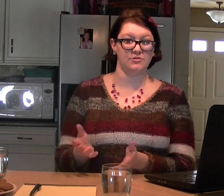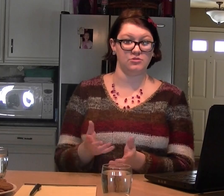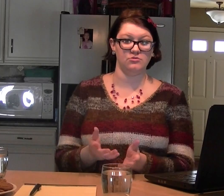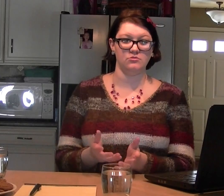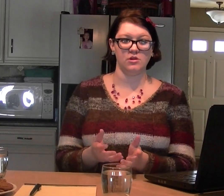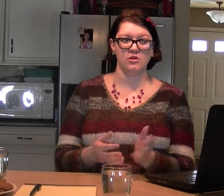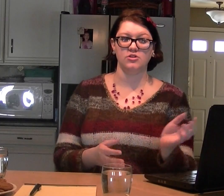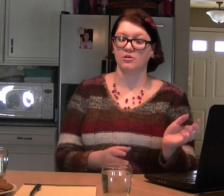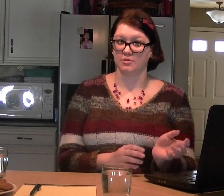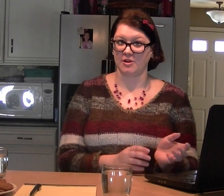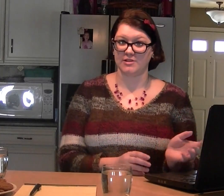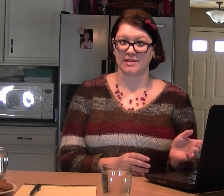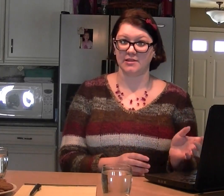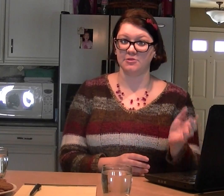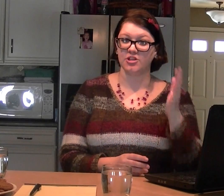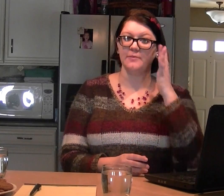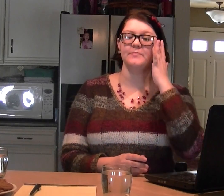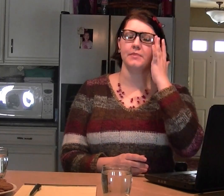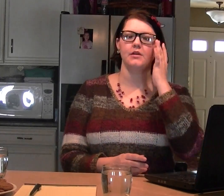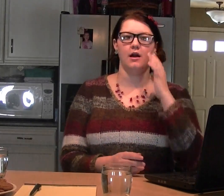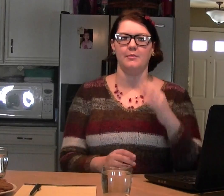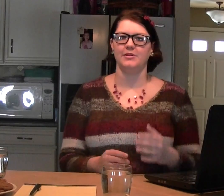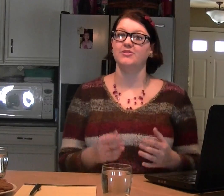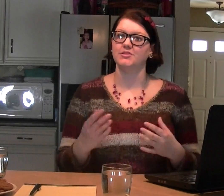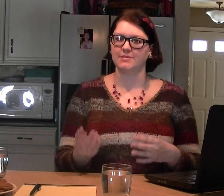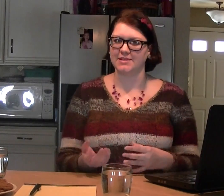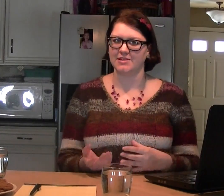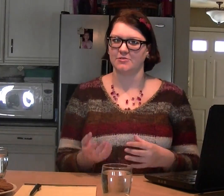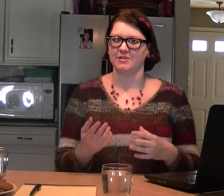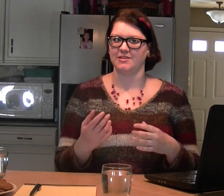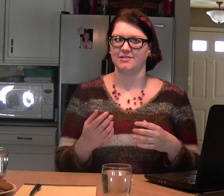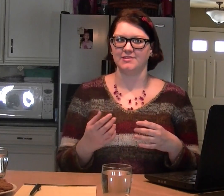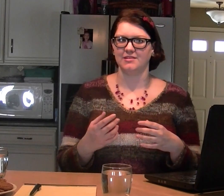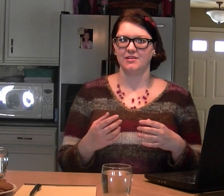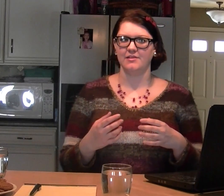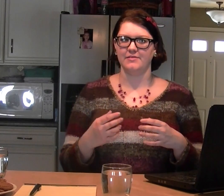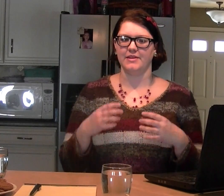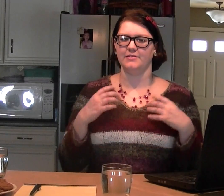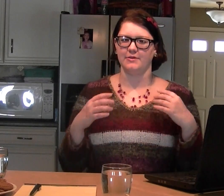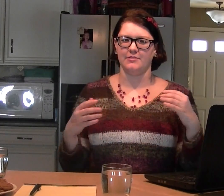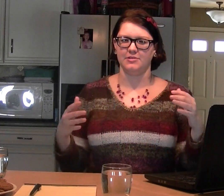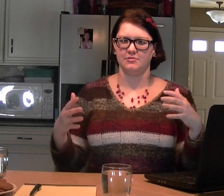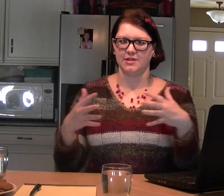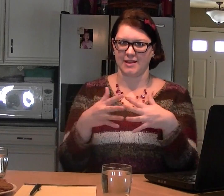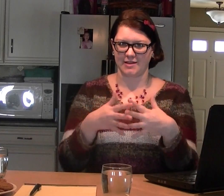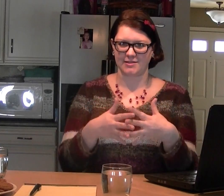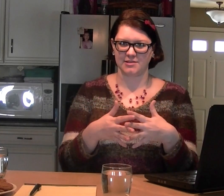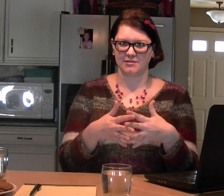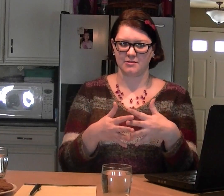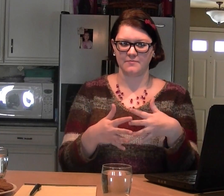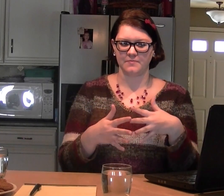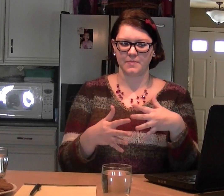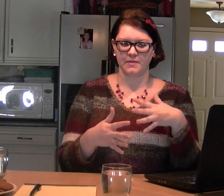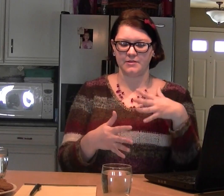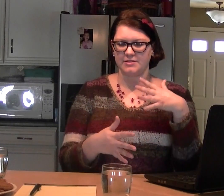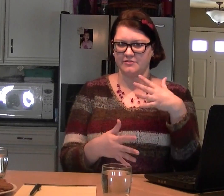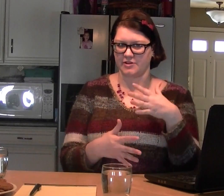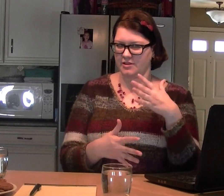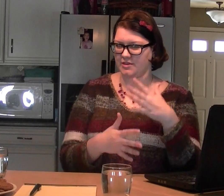to talk with American Sign Language yet, but it's also easier because they know how to connect different